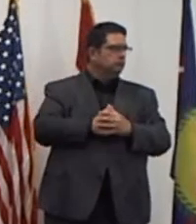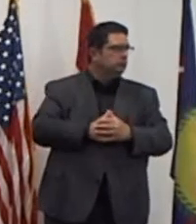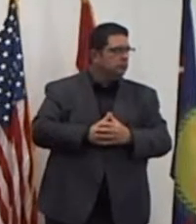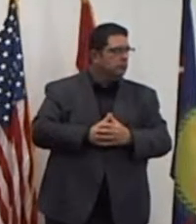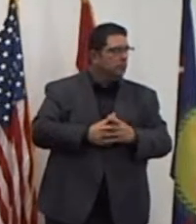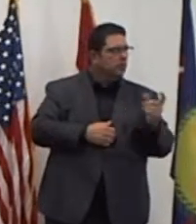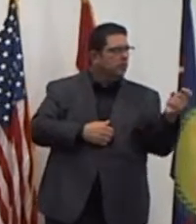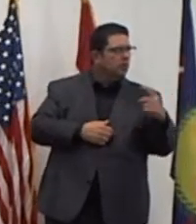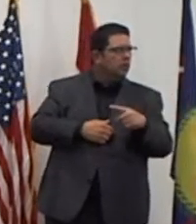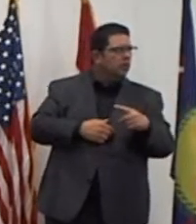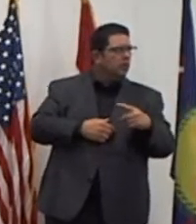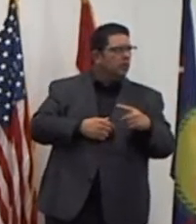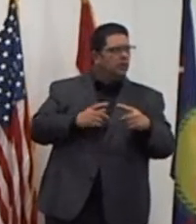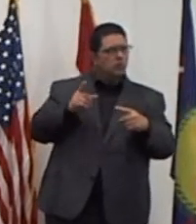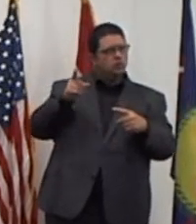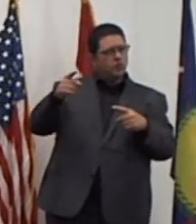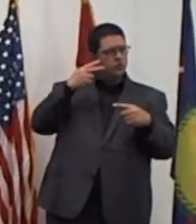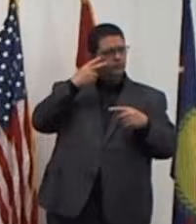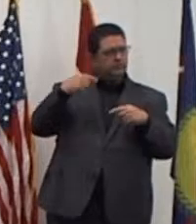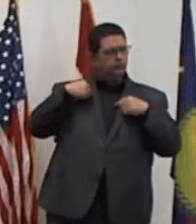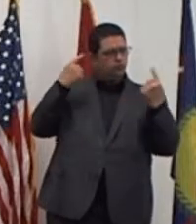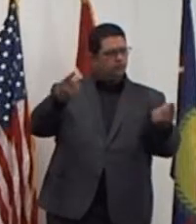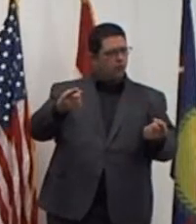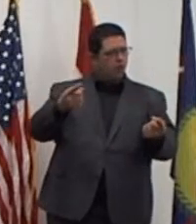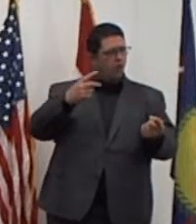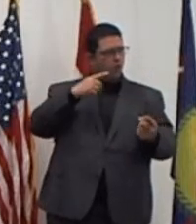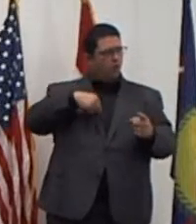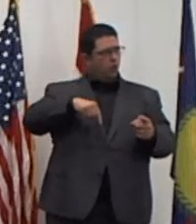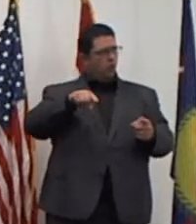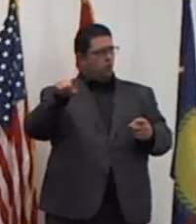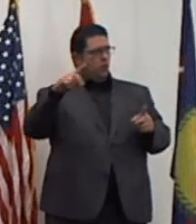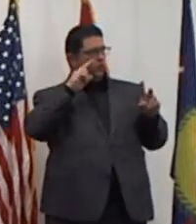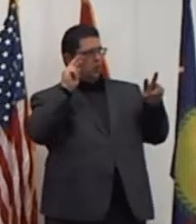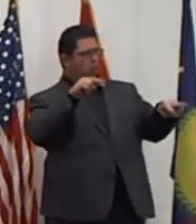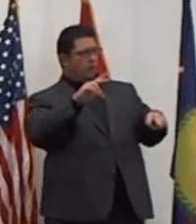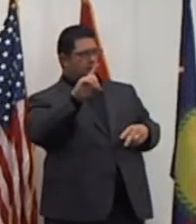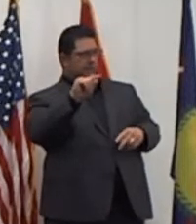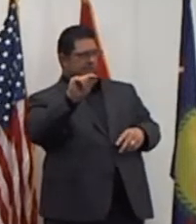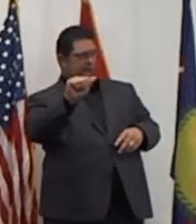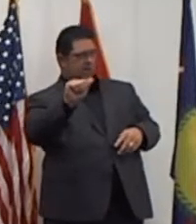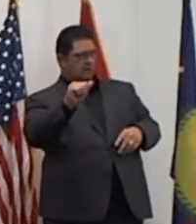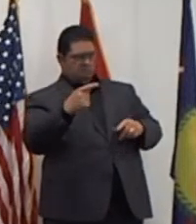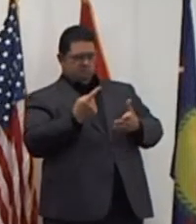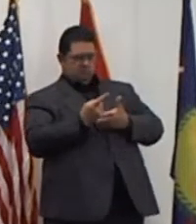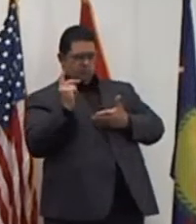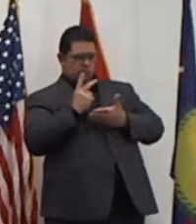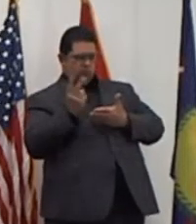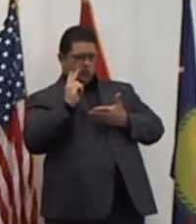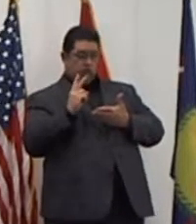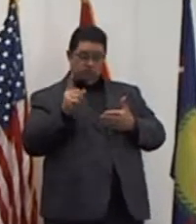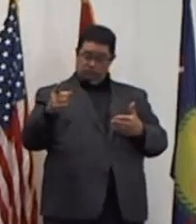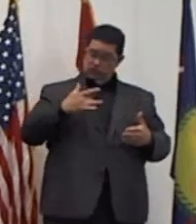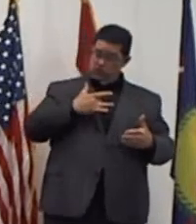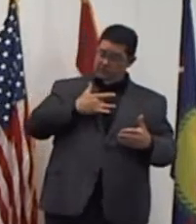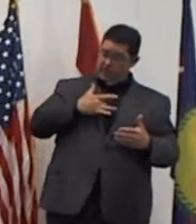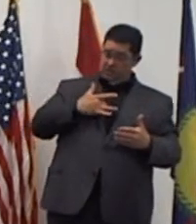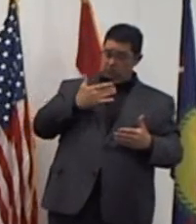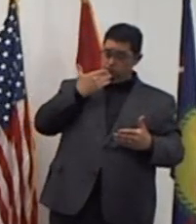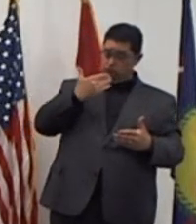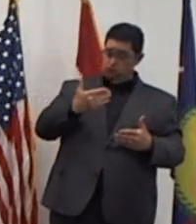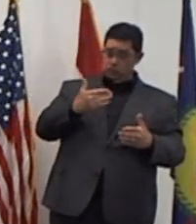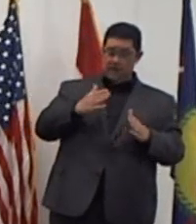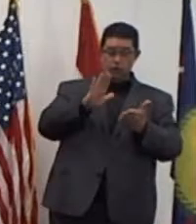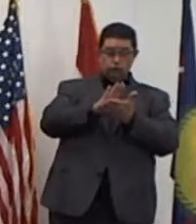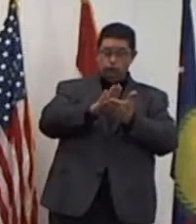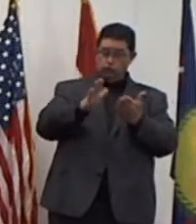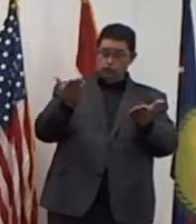Based on what you've seen thus far, when you look at the data present day, going back a couple weeks, do you feel good about schools reopening come August? Well,